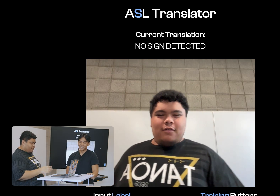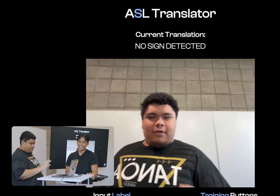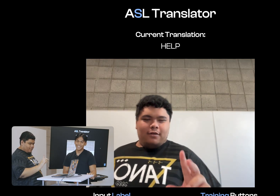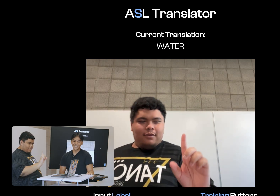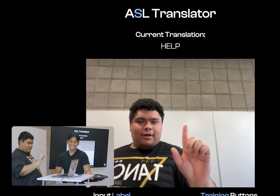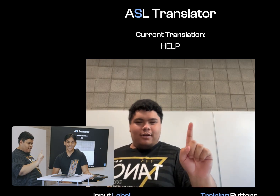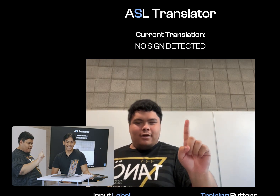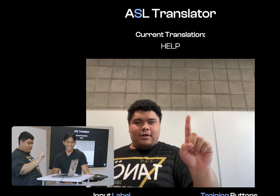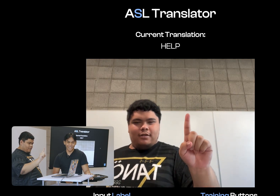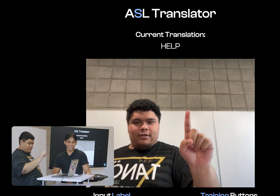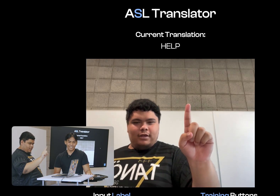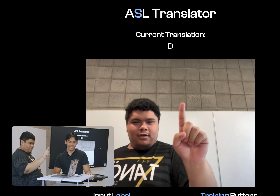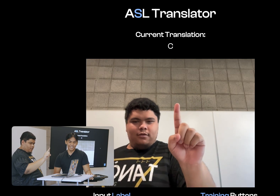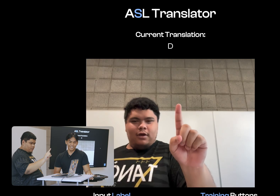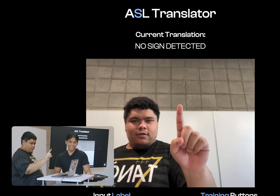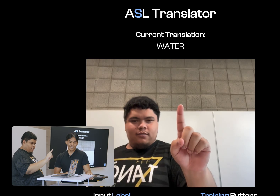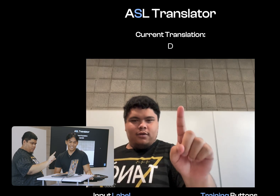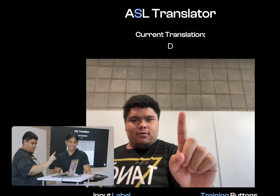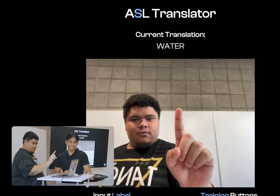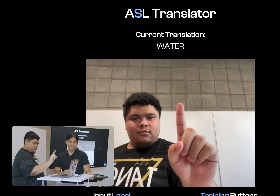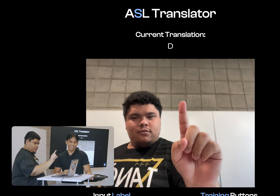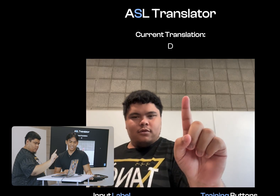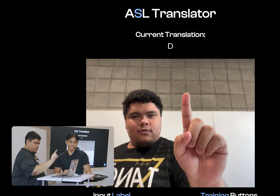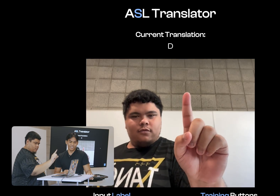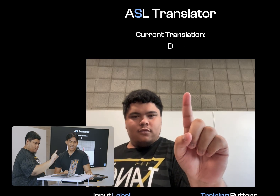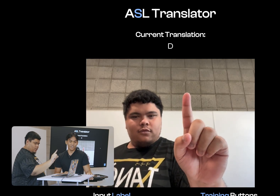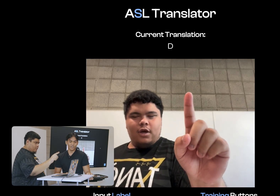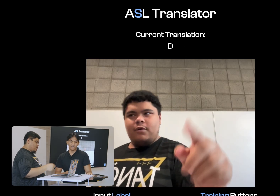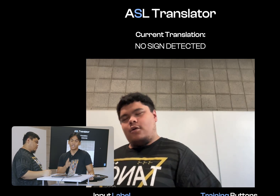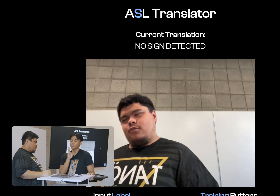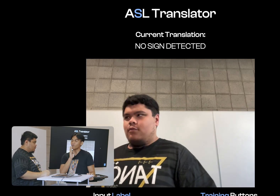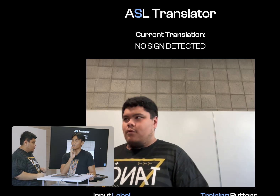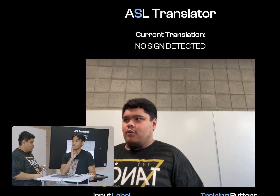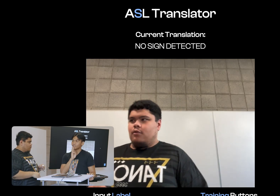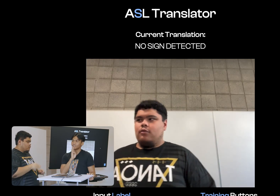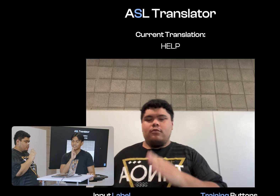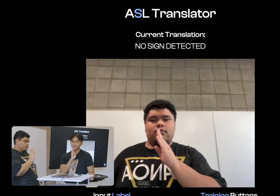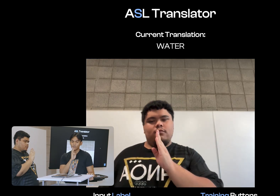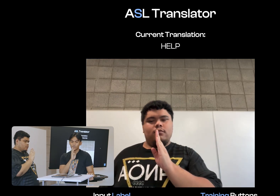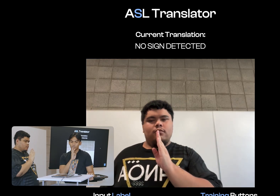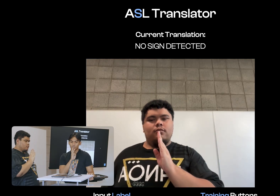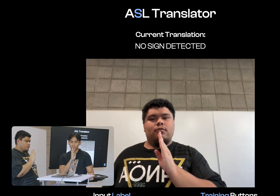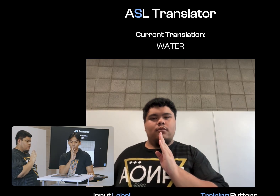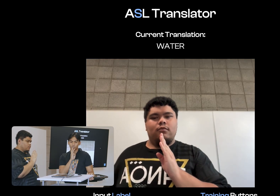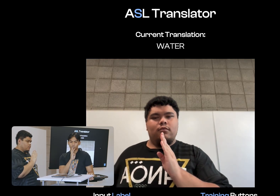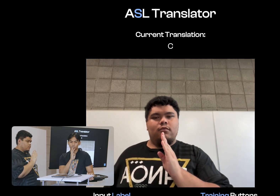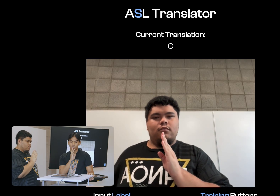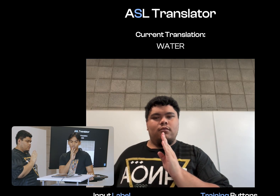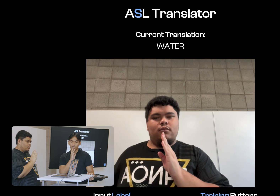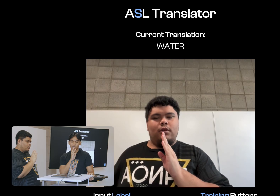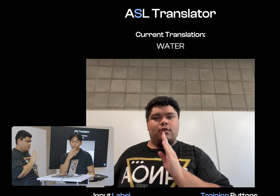tell you something. And D, right? This was D? Closer. Yeah, there you we go. And then try water. Let's see,